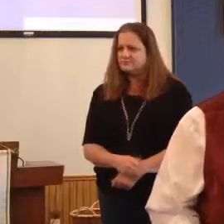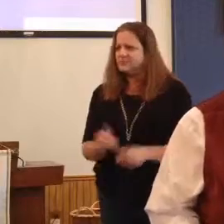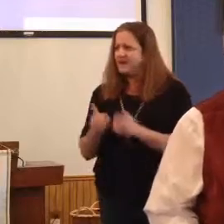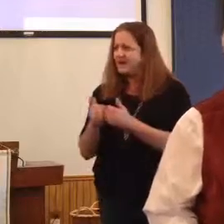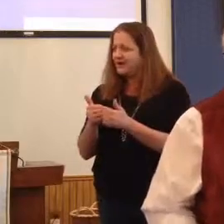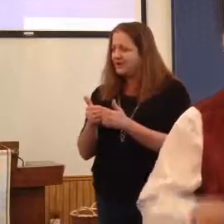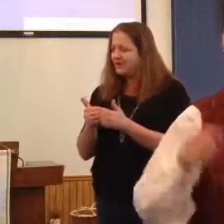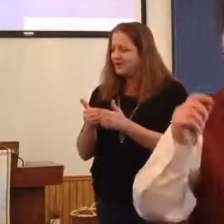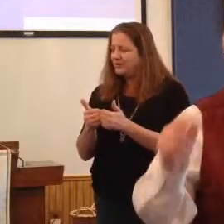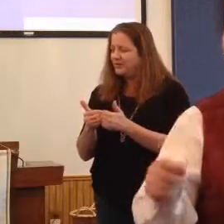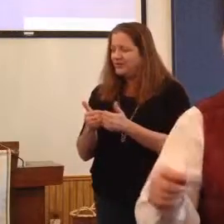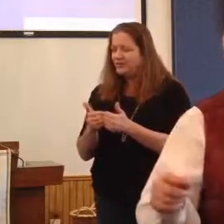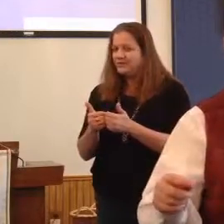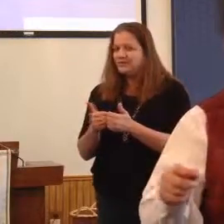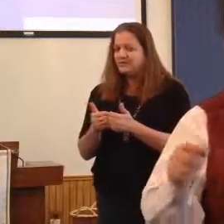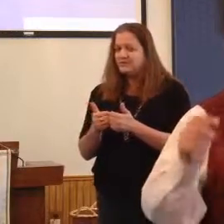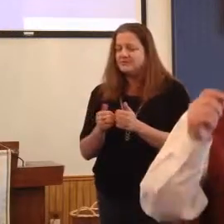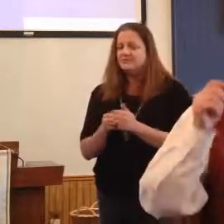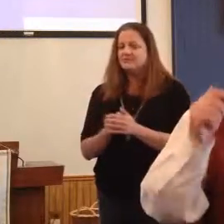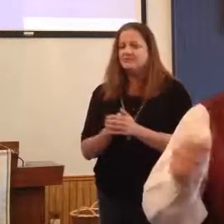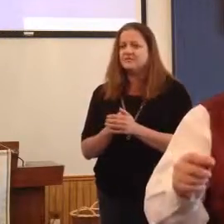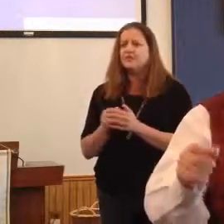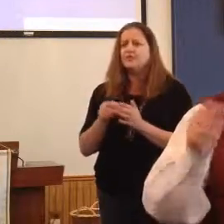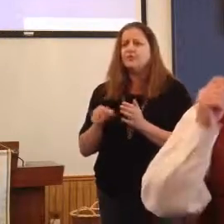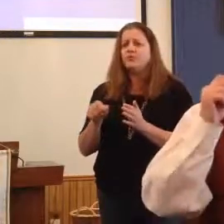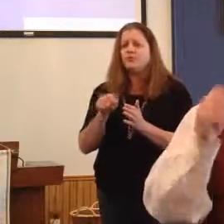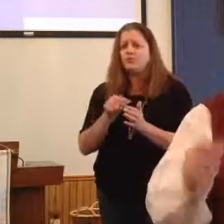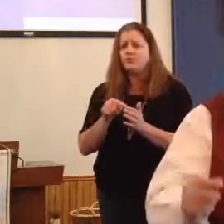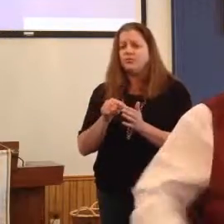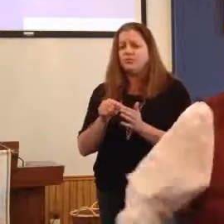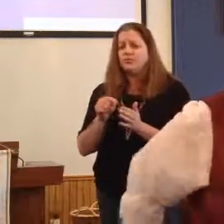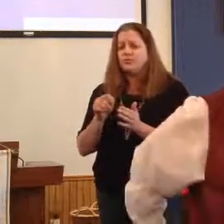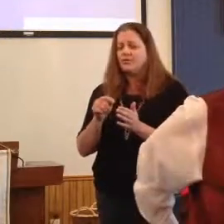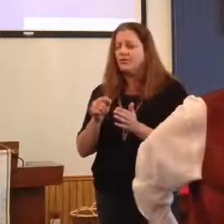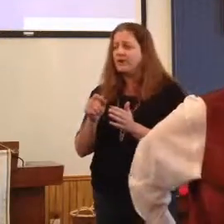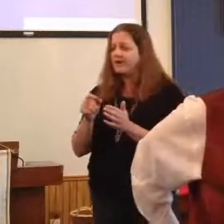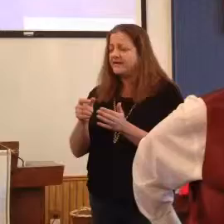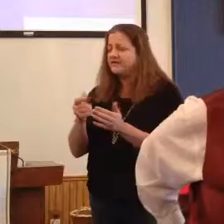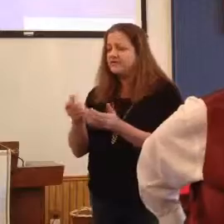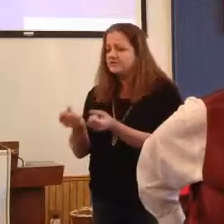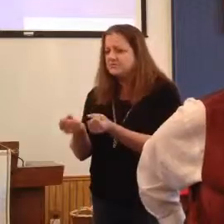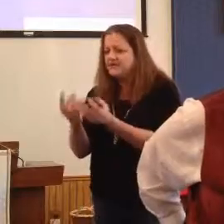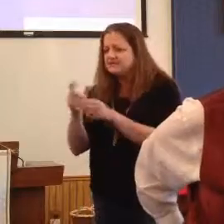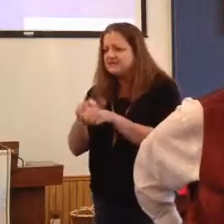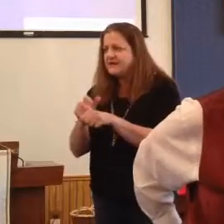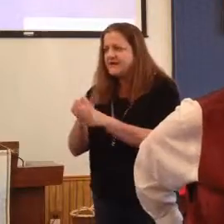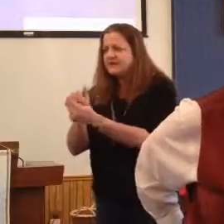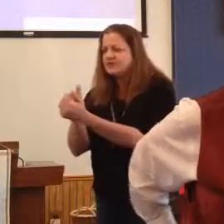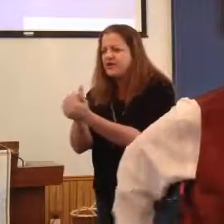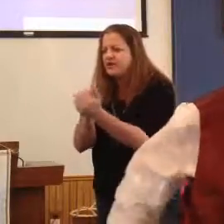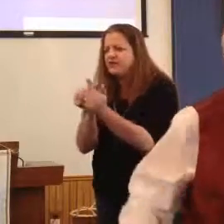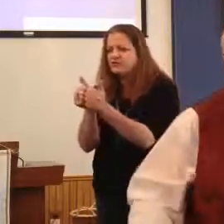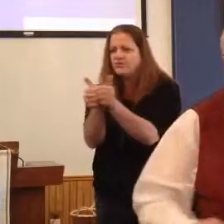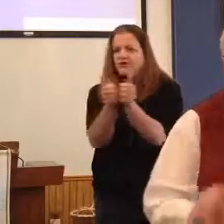happen, we have to spend time together.